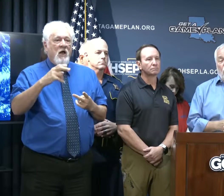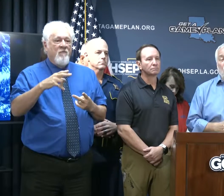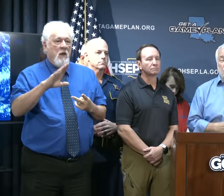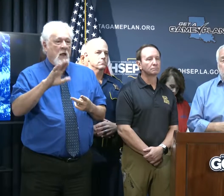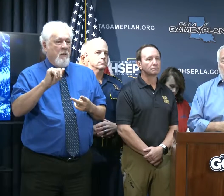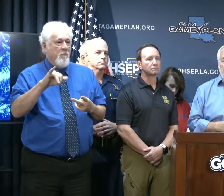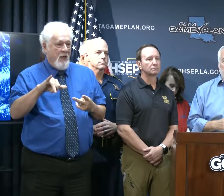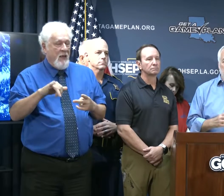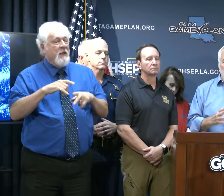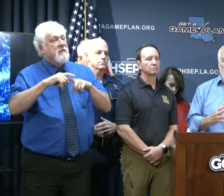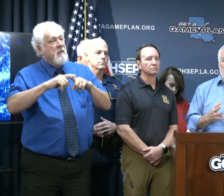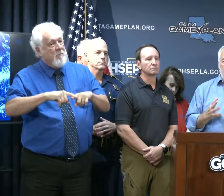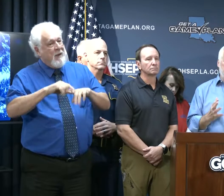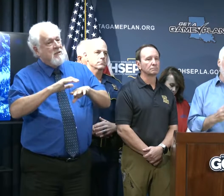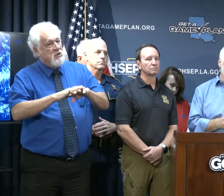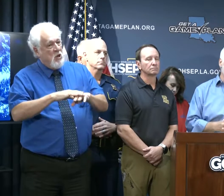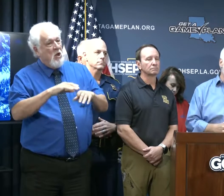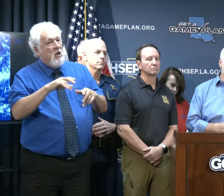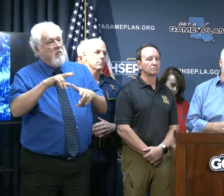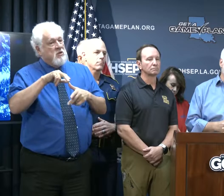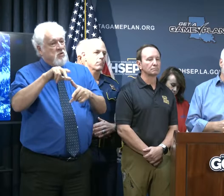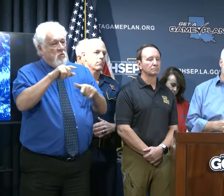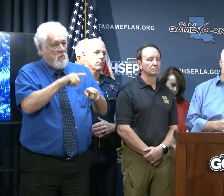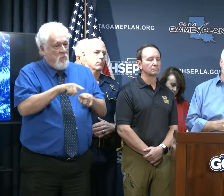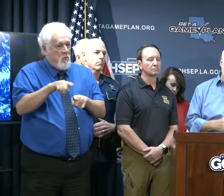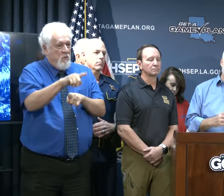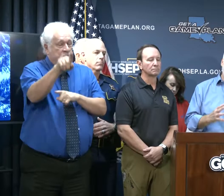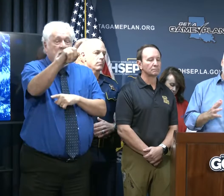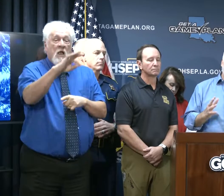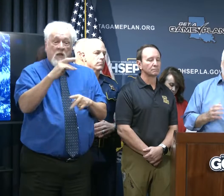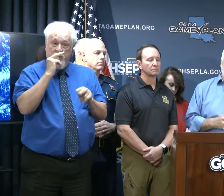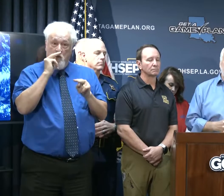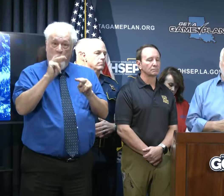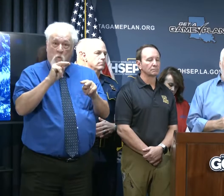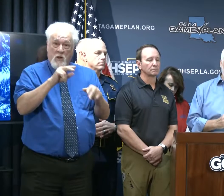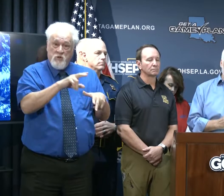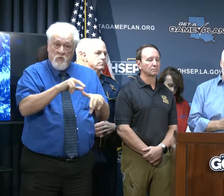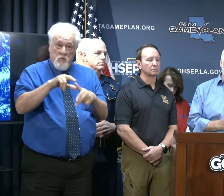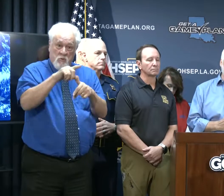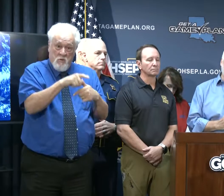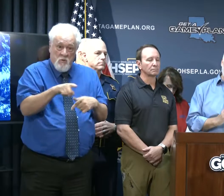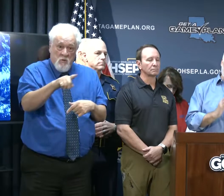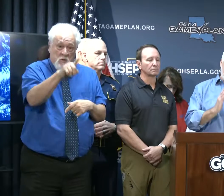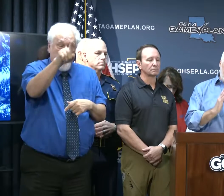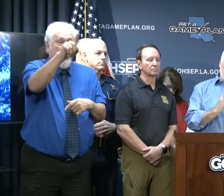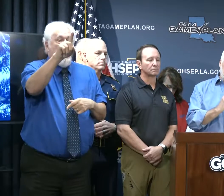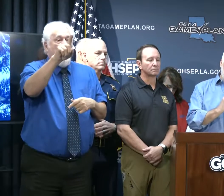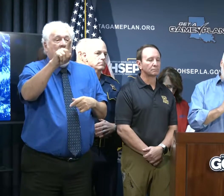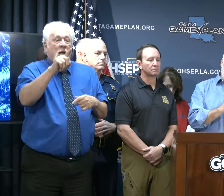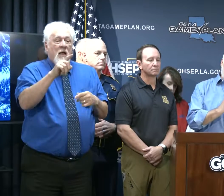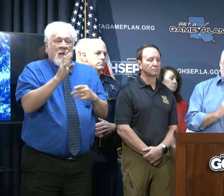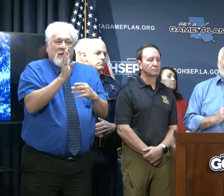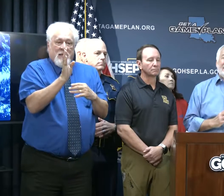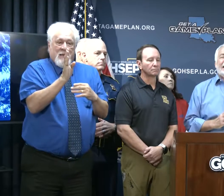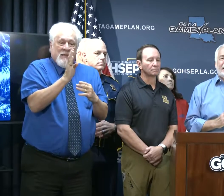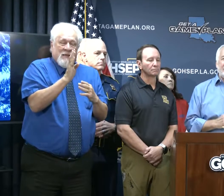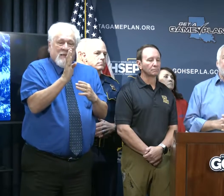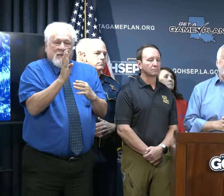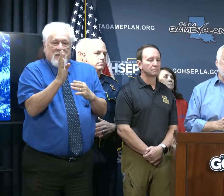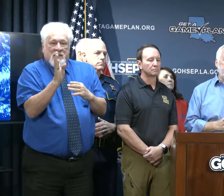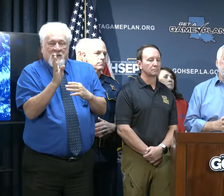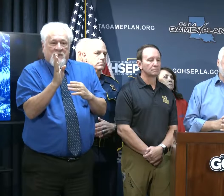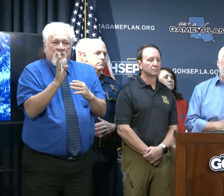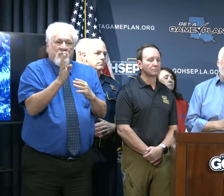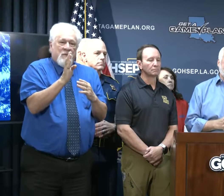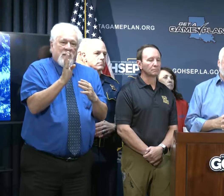depending on the track of the storm. Now, if you've been watching the storm tracks over the last 24 hours, they've been ever so slightly